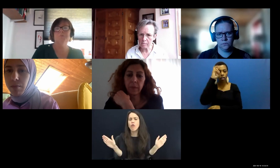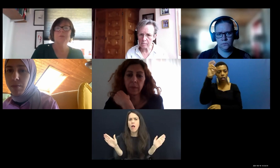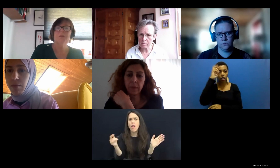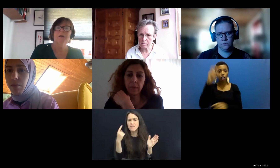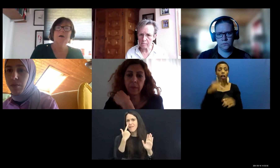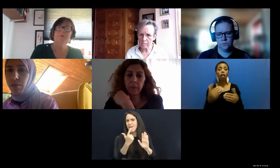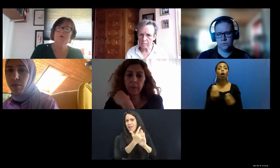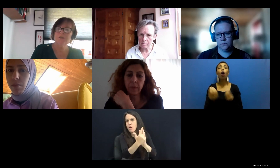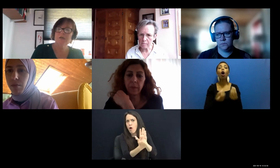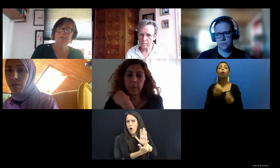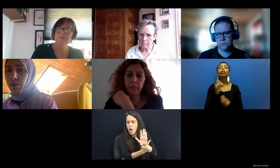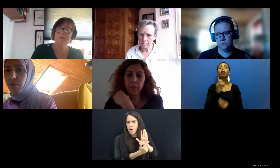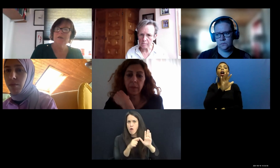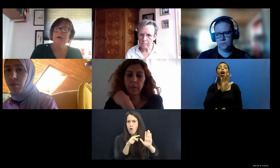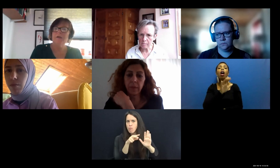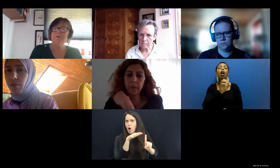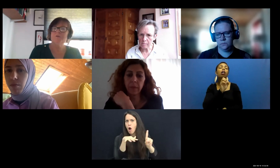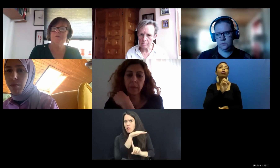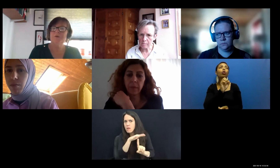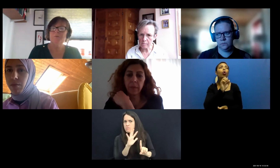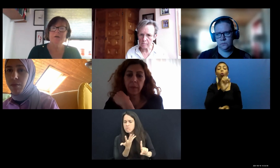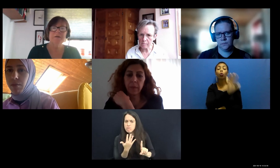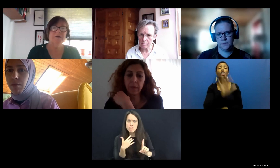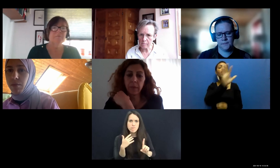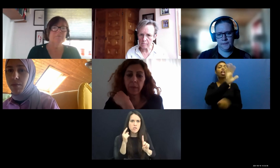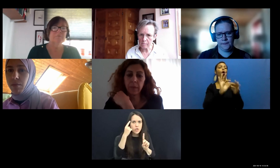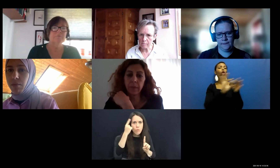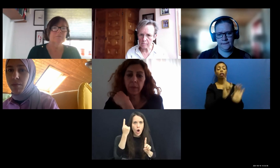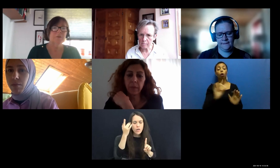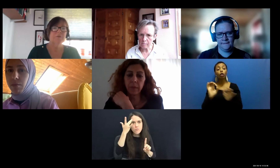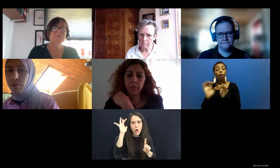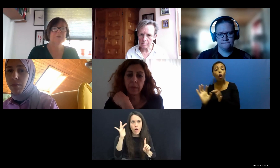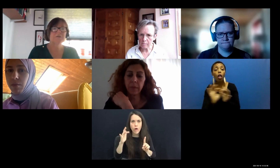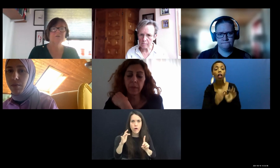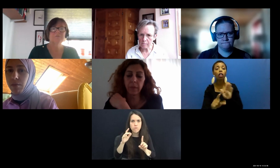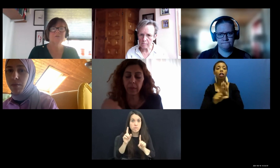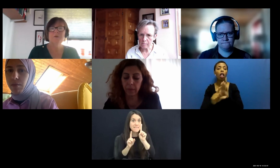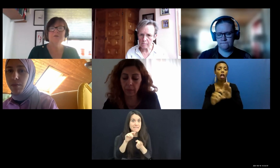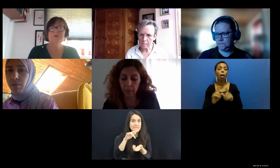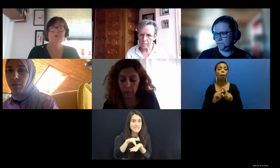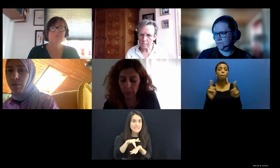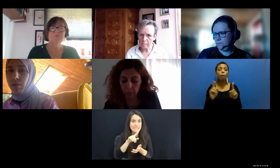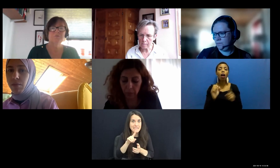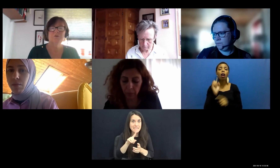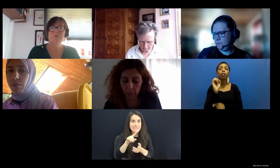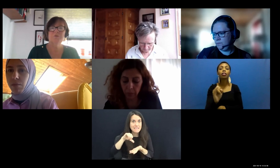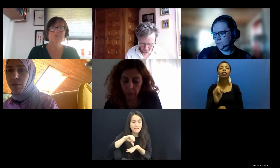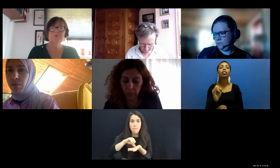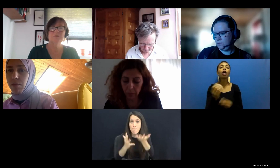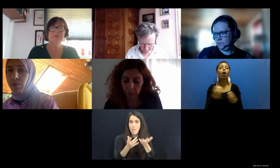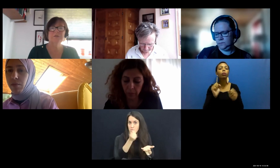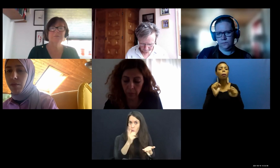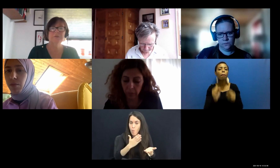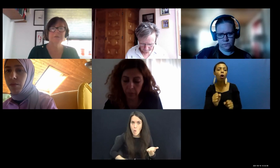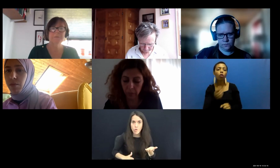legal context. And I wonder if anyone perhaps would like to comment on your thoughts